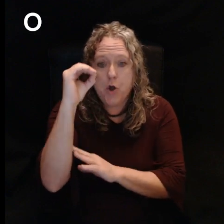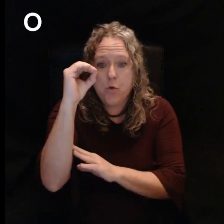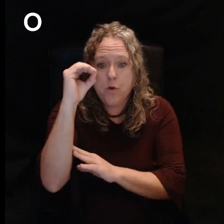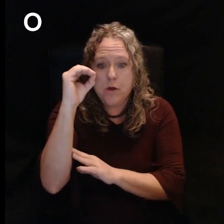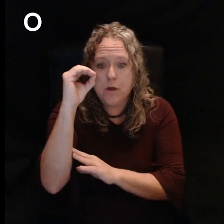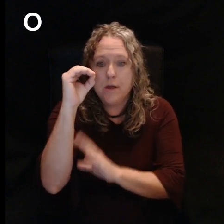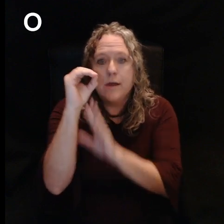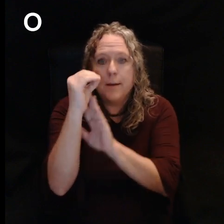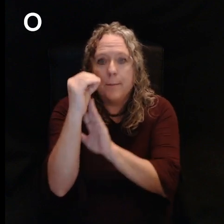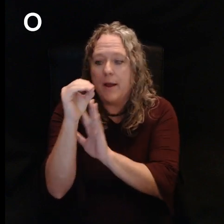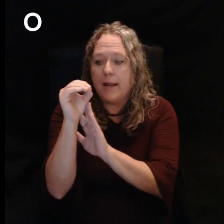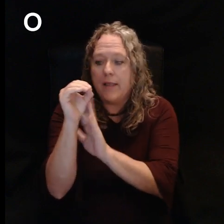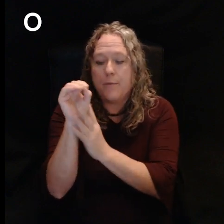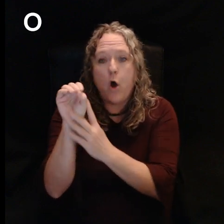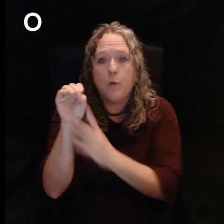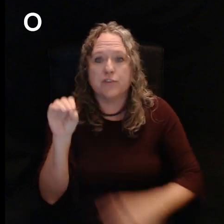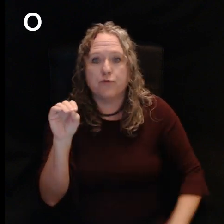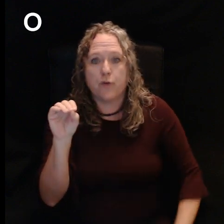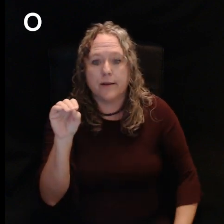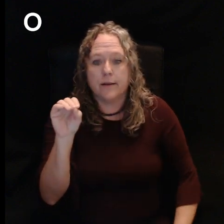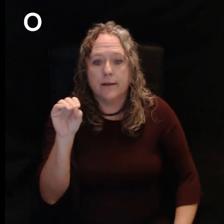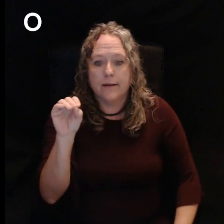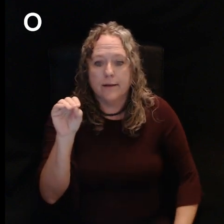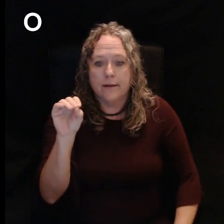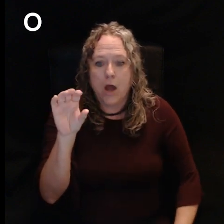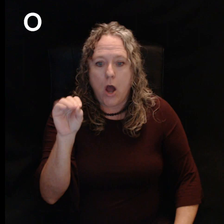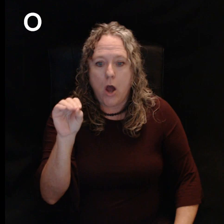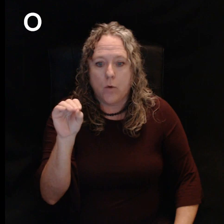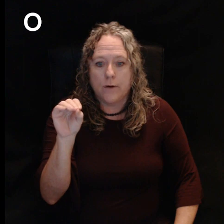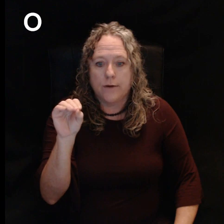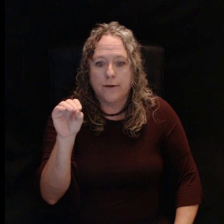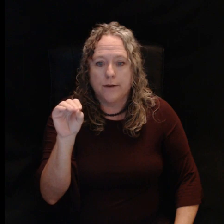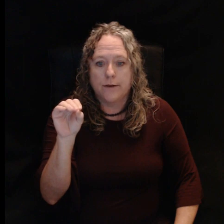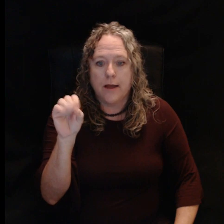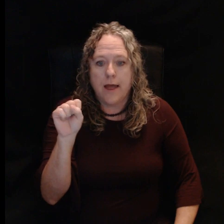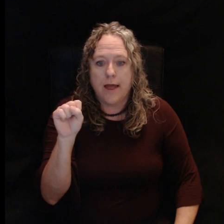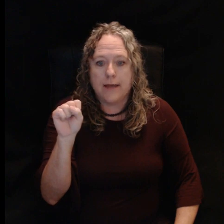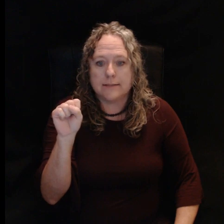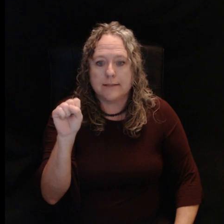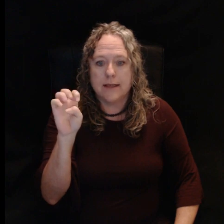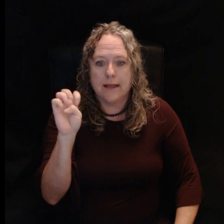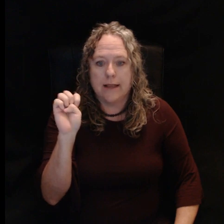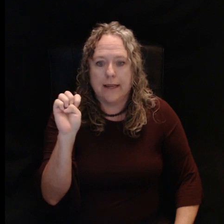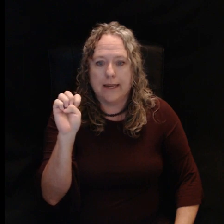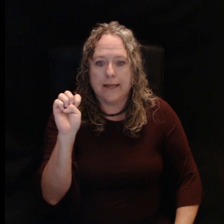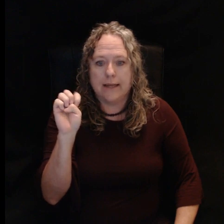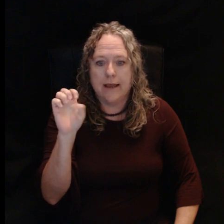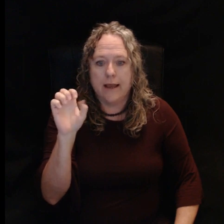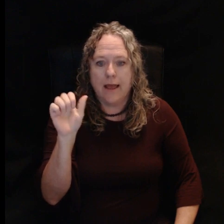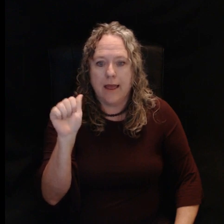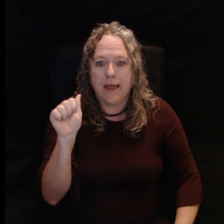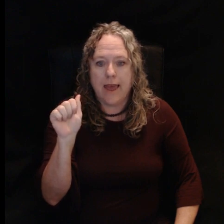O, but the palm is in front. O. S, E,